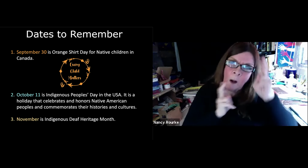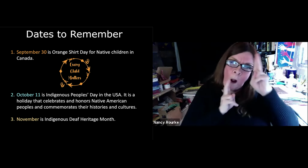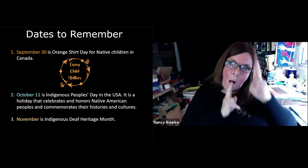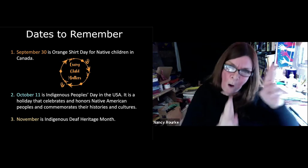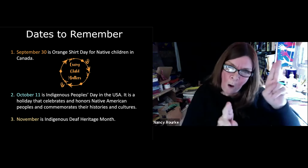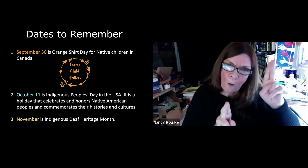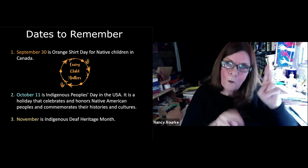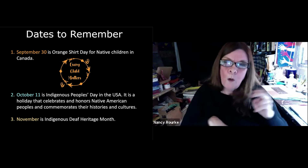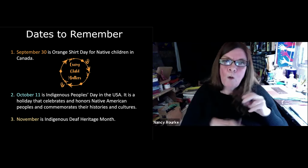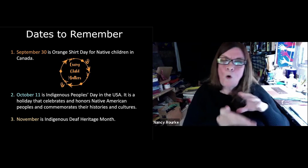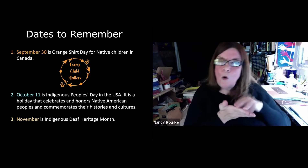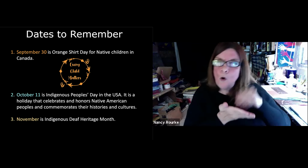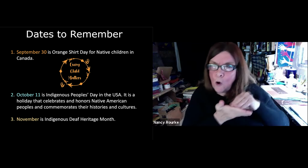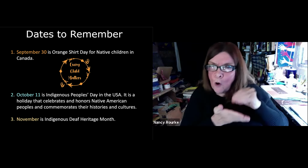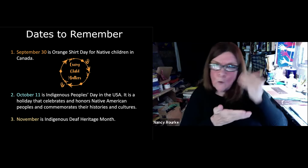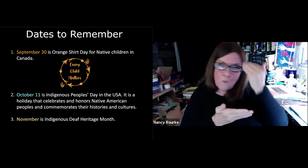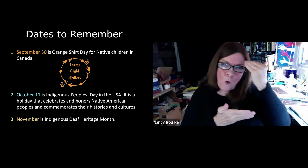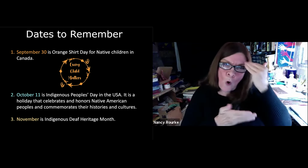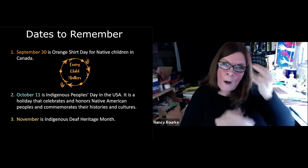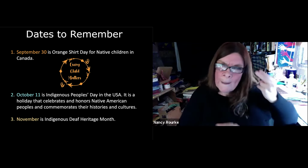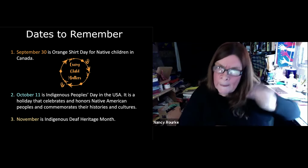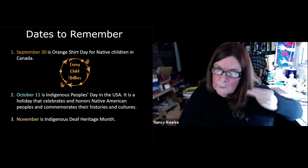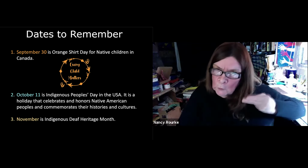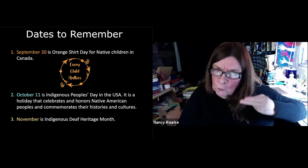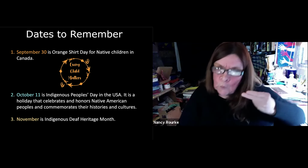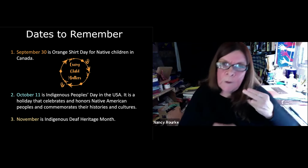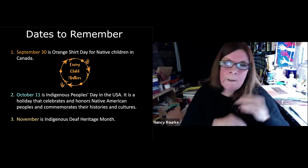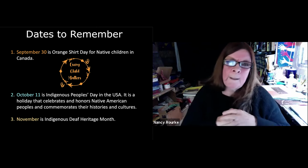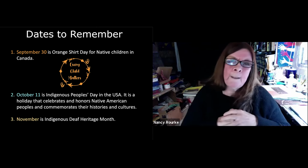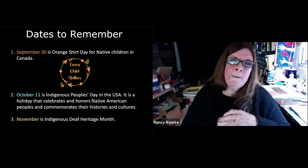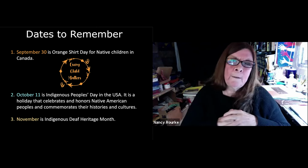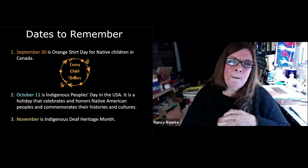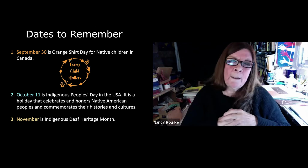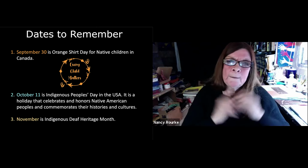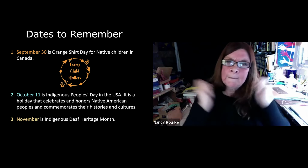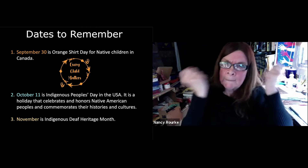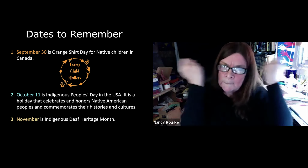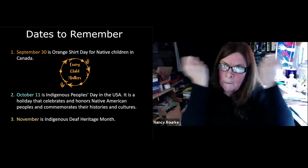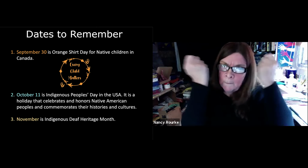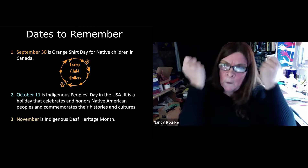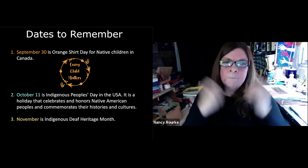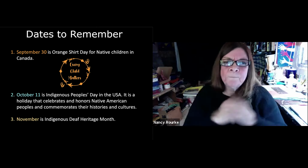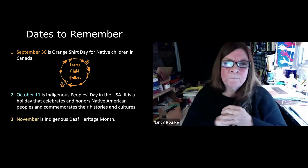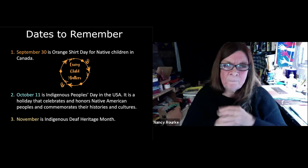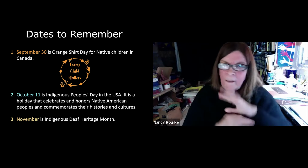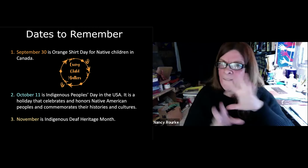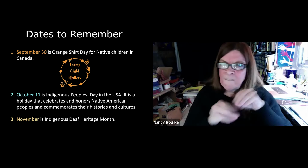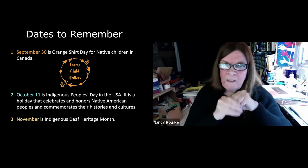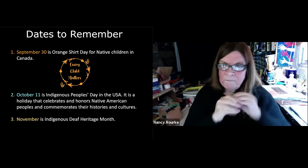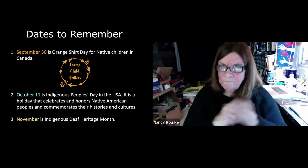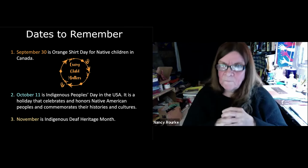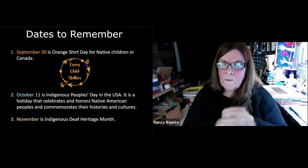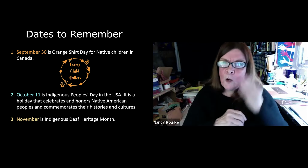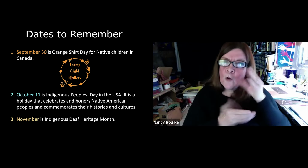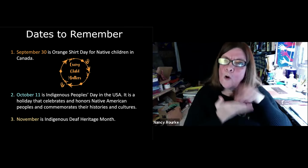It is a holiday. We want to celebrate and honor as well as learn history and become familiar with